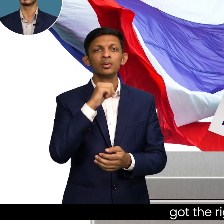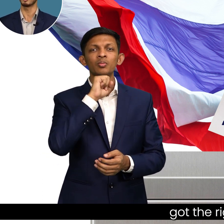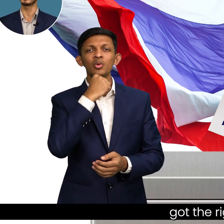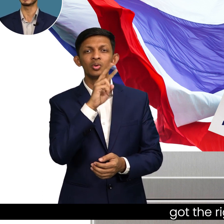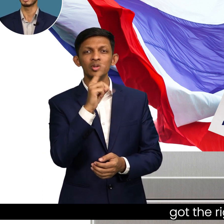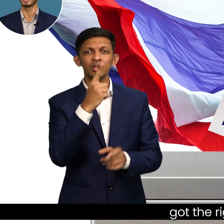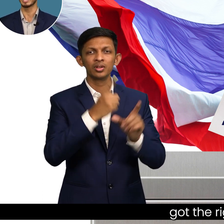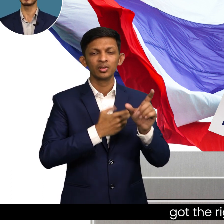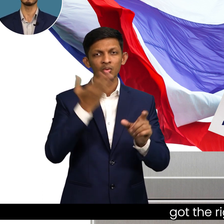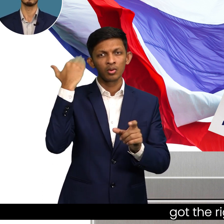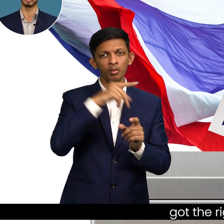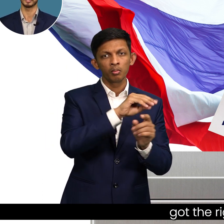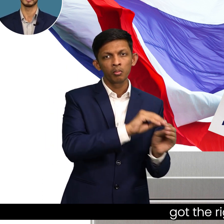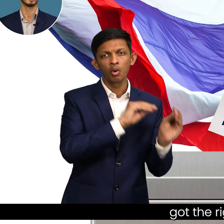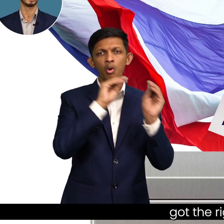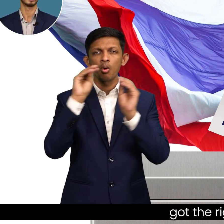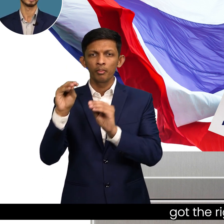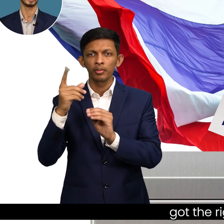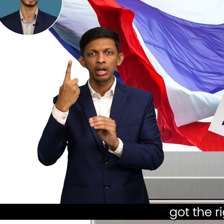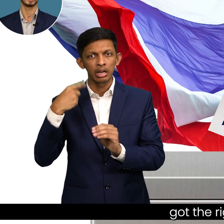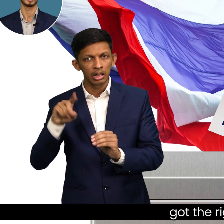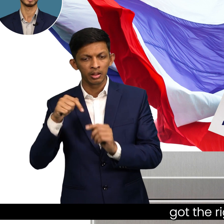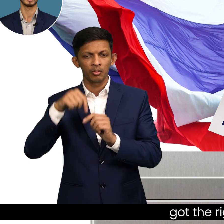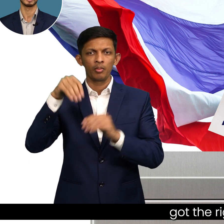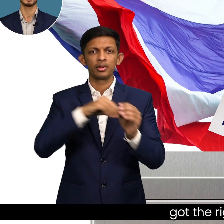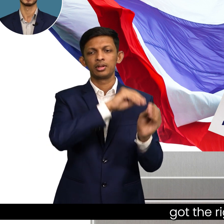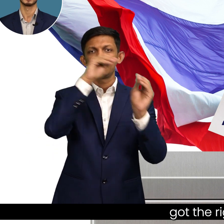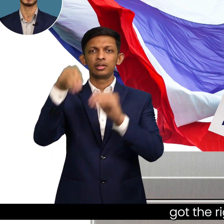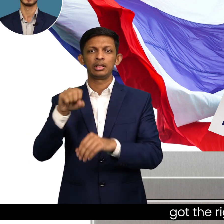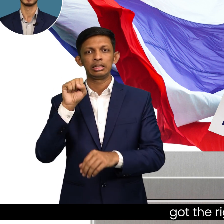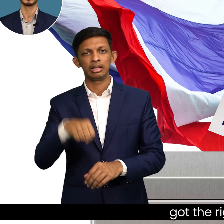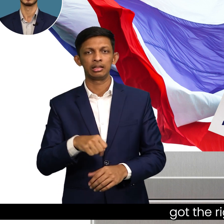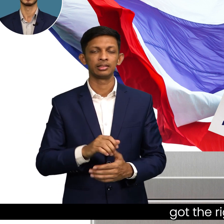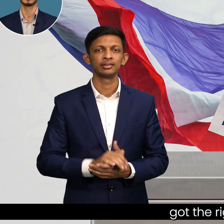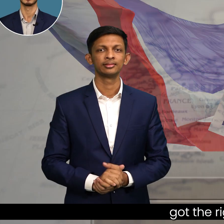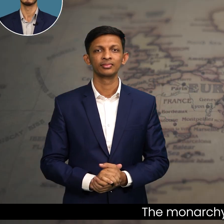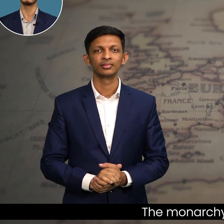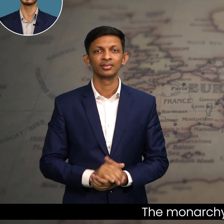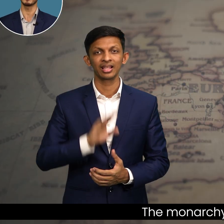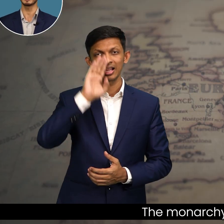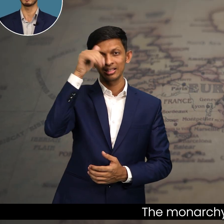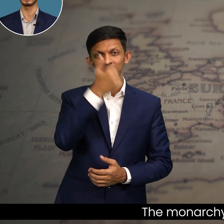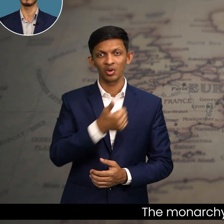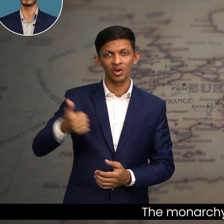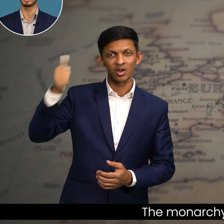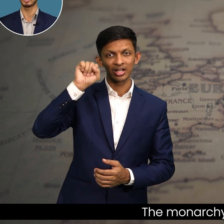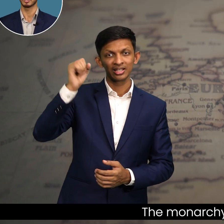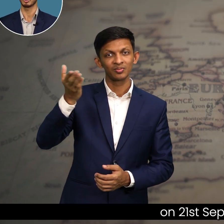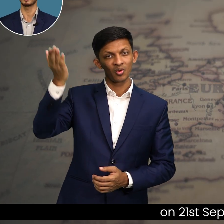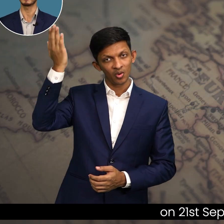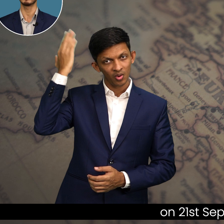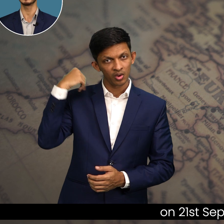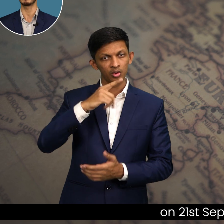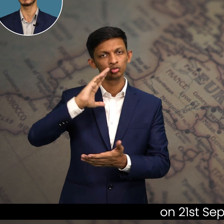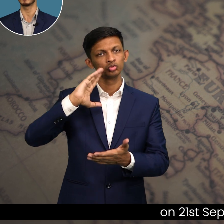got the right to vote. The monarchy was abolished